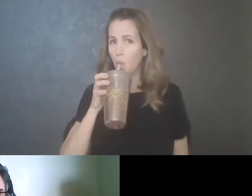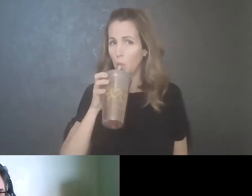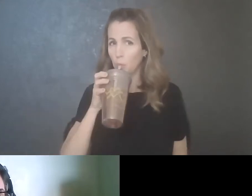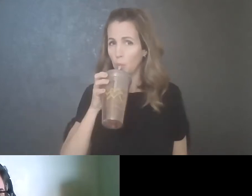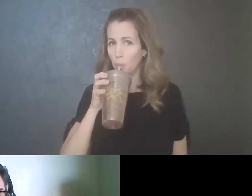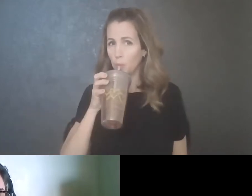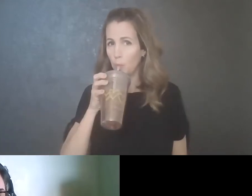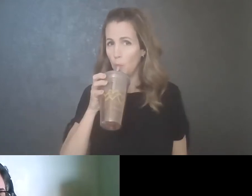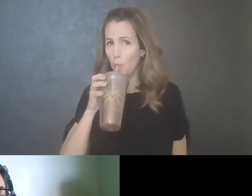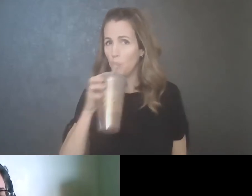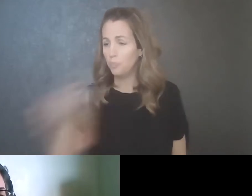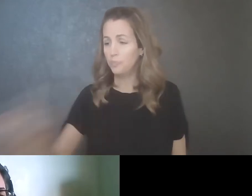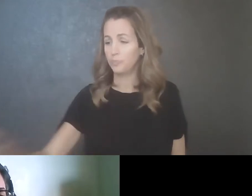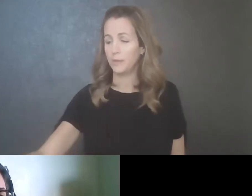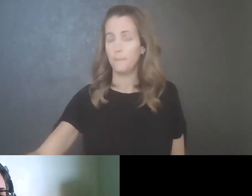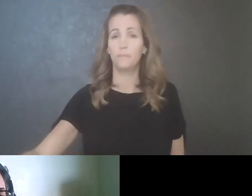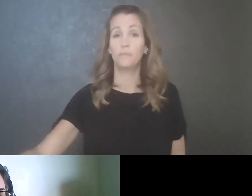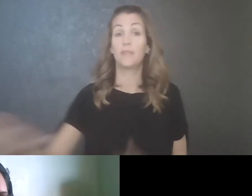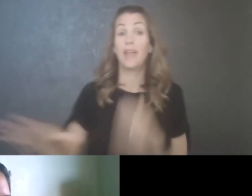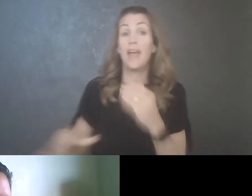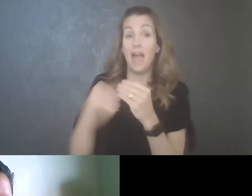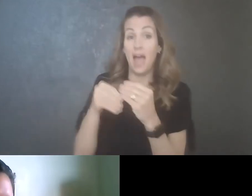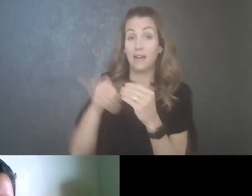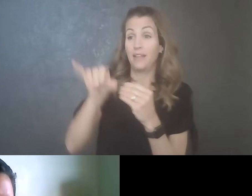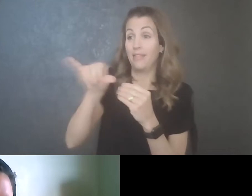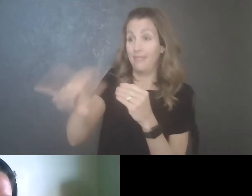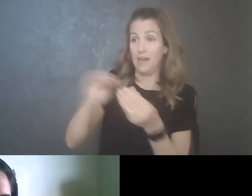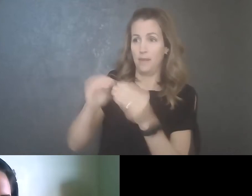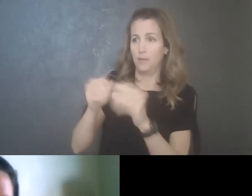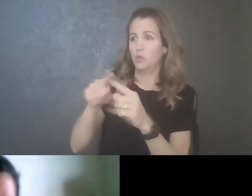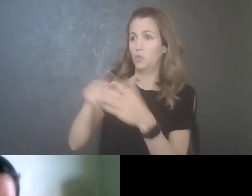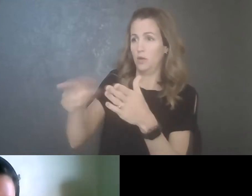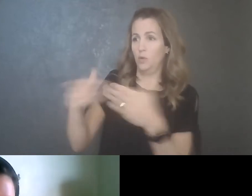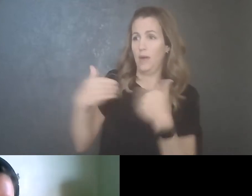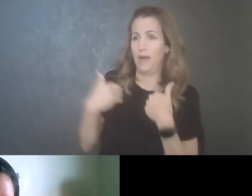Okay, so that's a number I put. Just add this number to what you have. Okay.